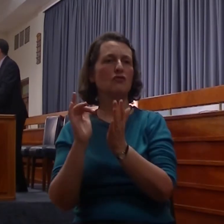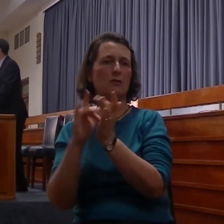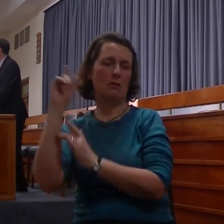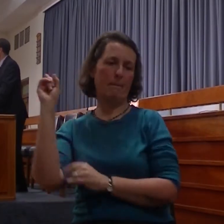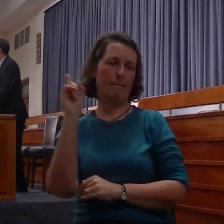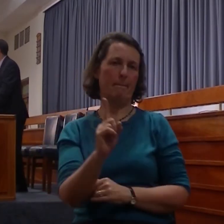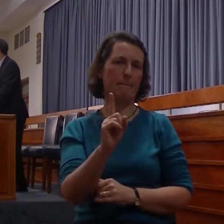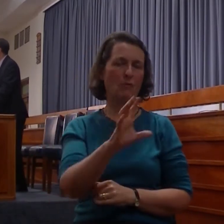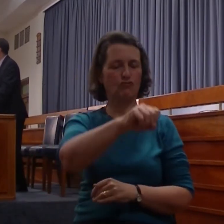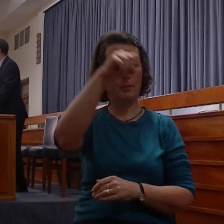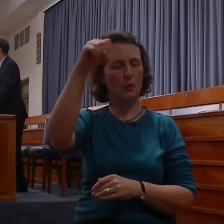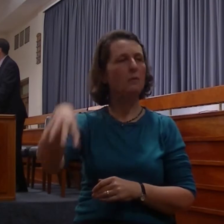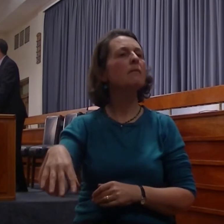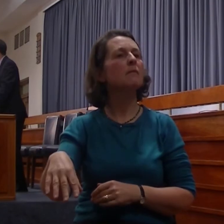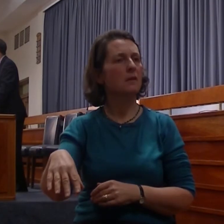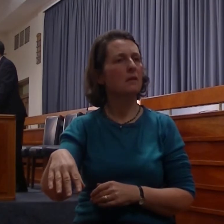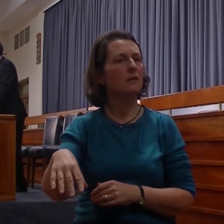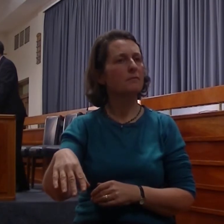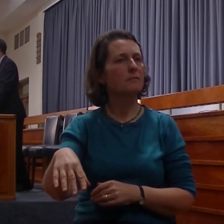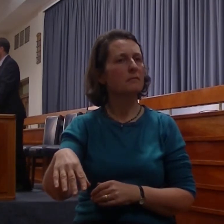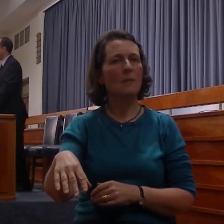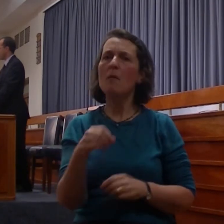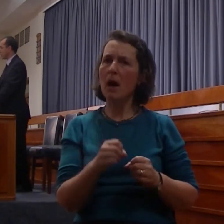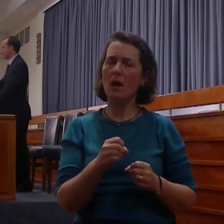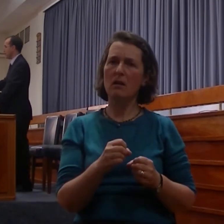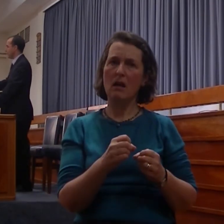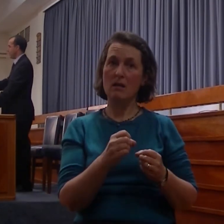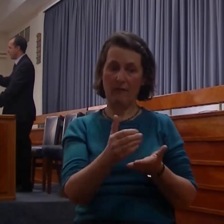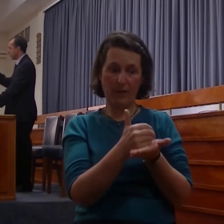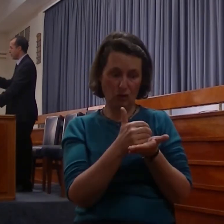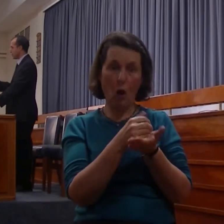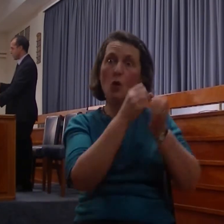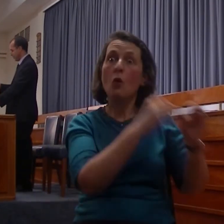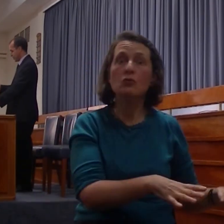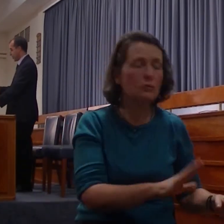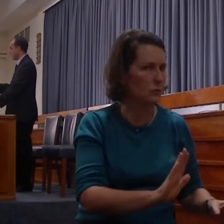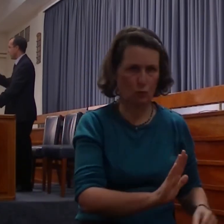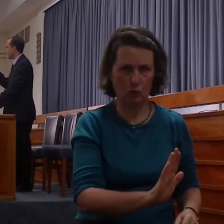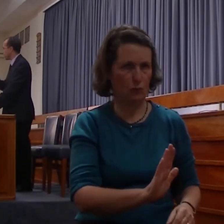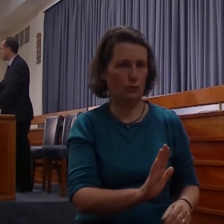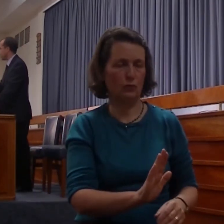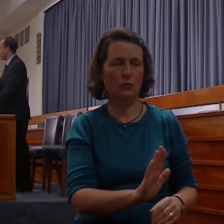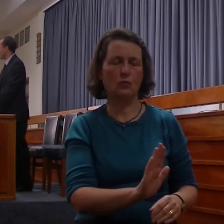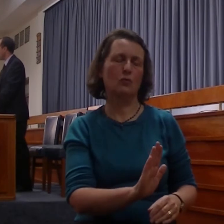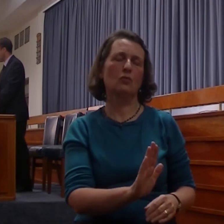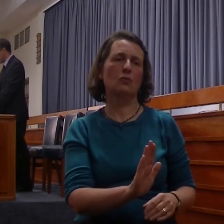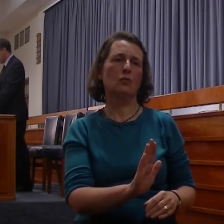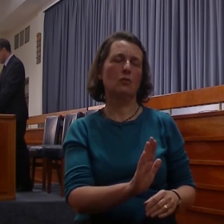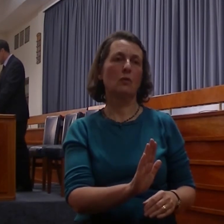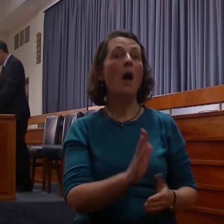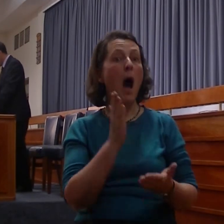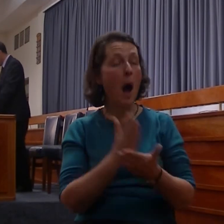its instrumentality. Please, the fact that the instrumentality will be removed has nothing to do with